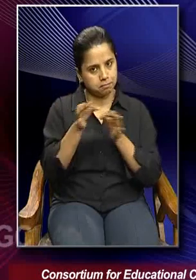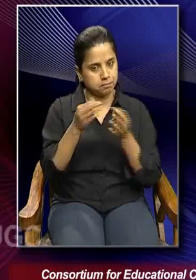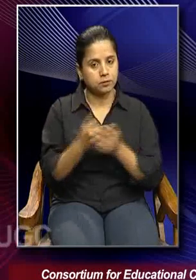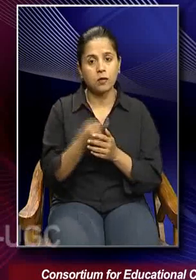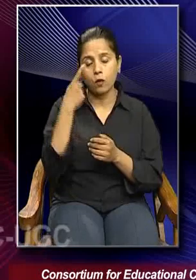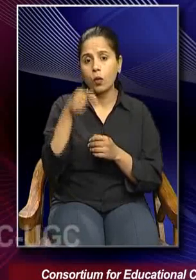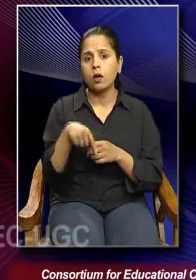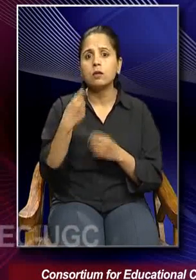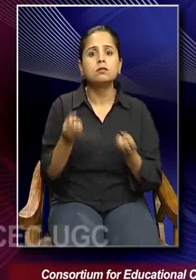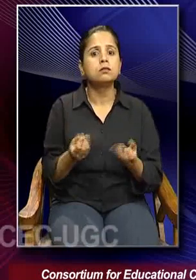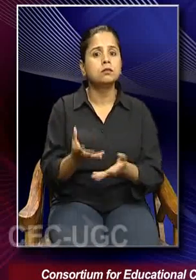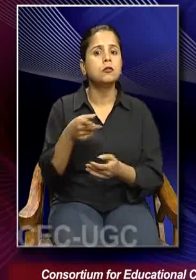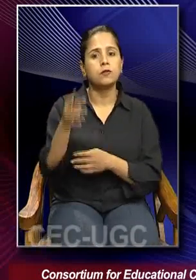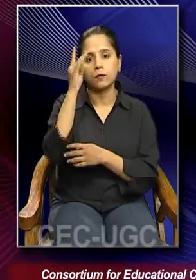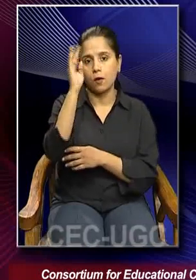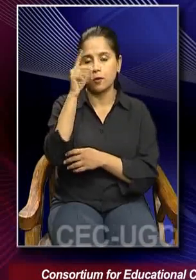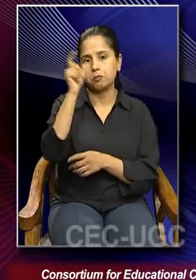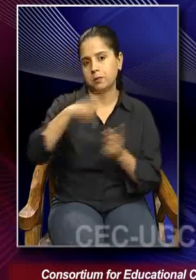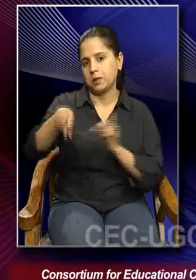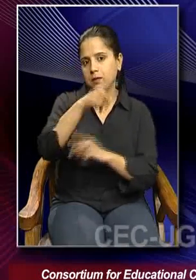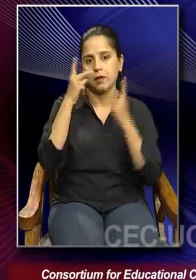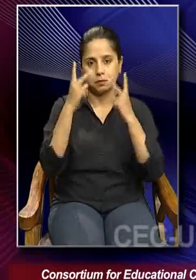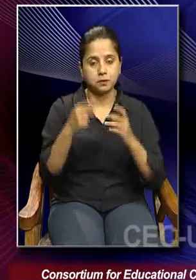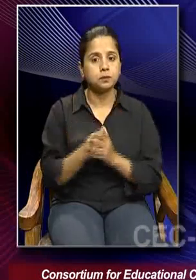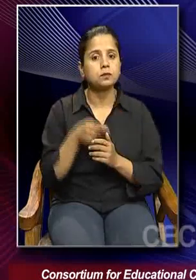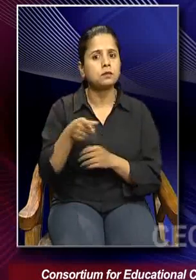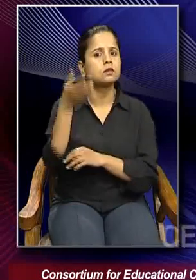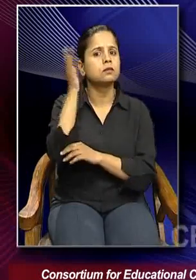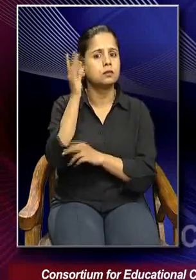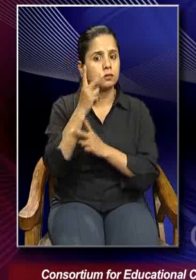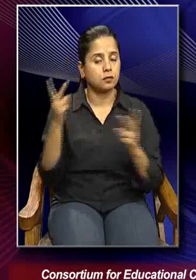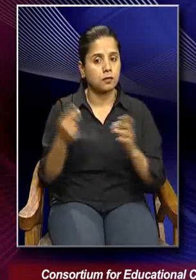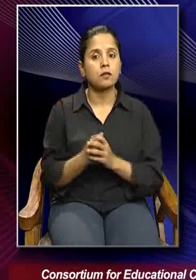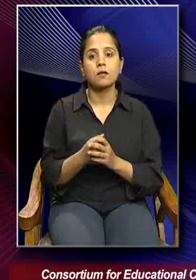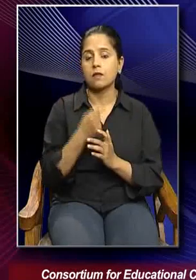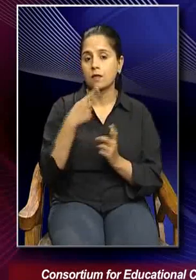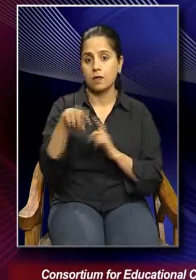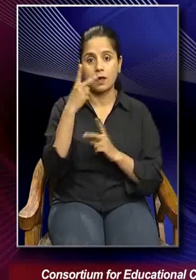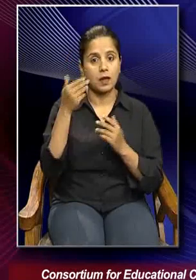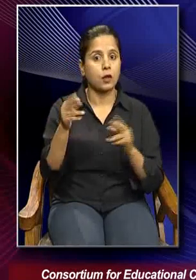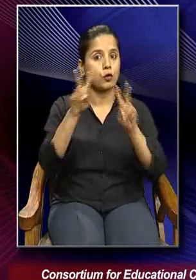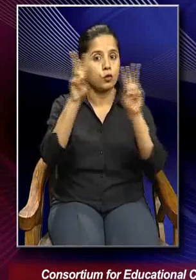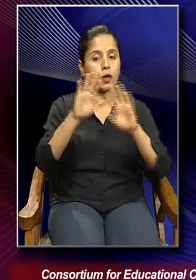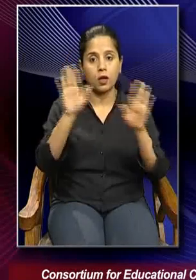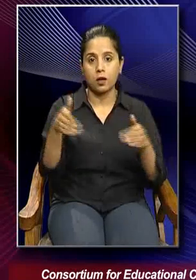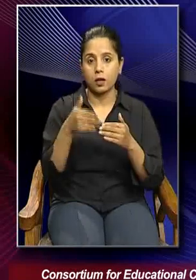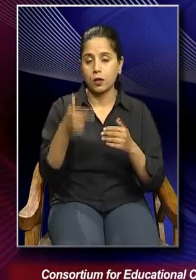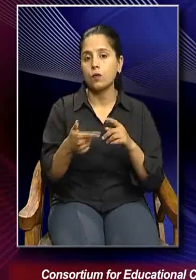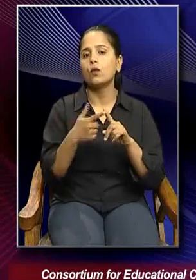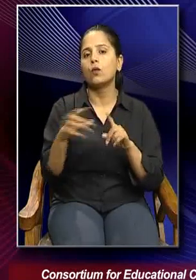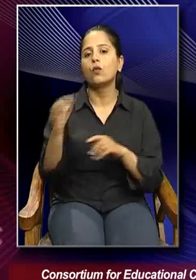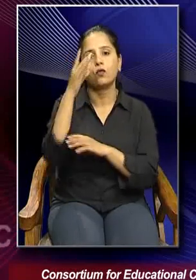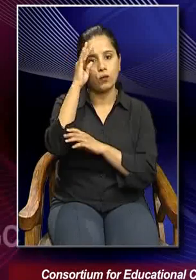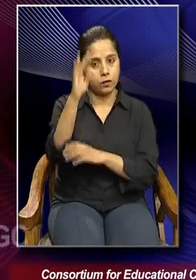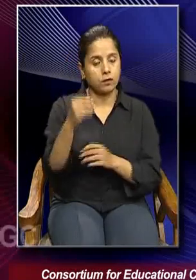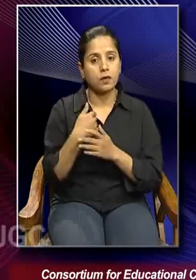the beginners in philosophy. And in this lecture series, which is on the introduction to philosophy,